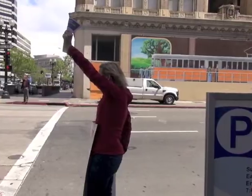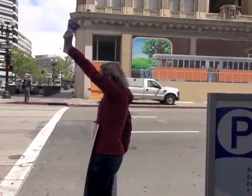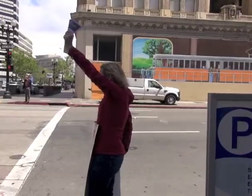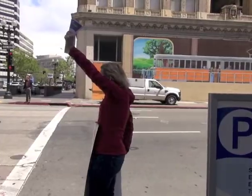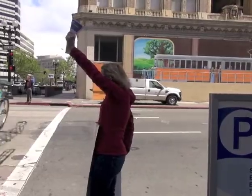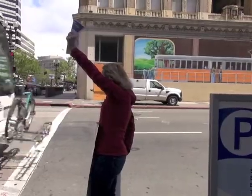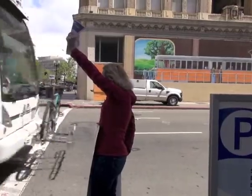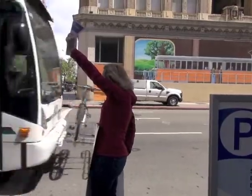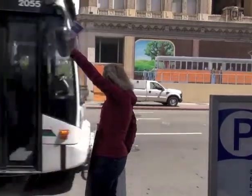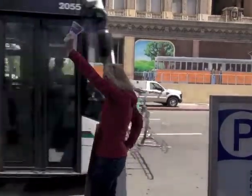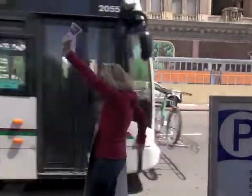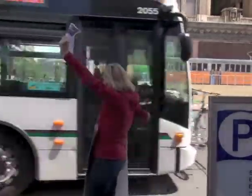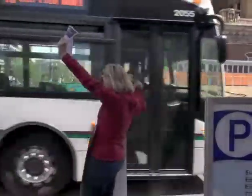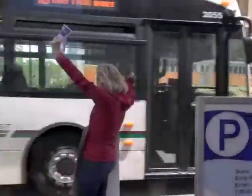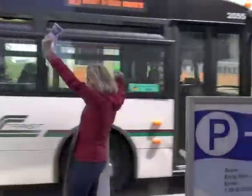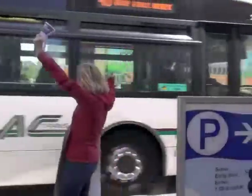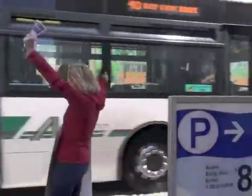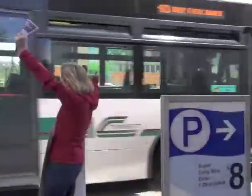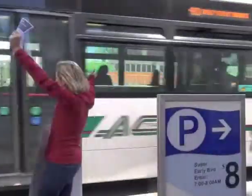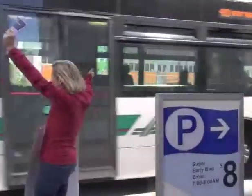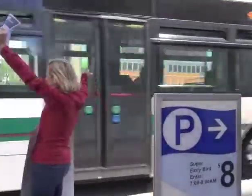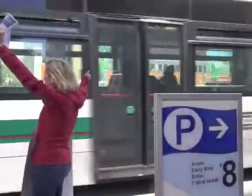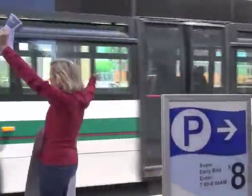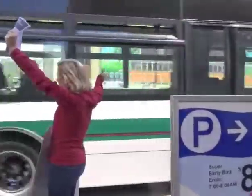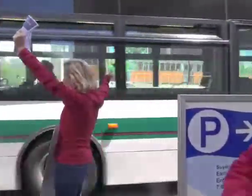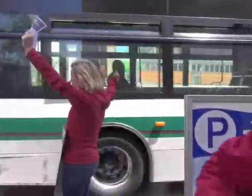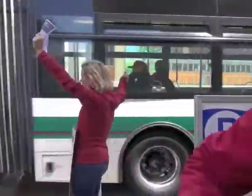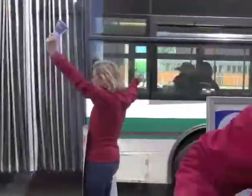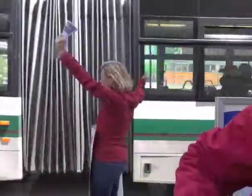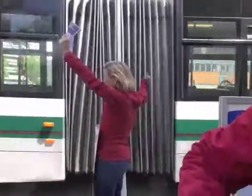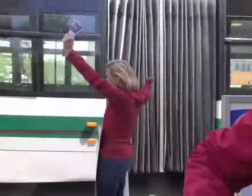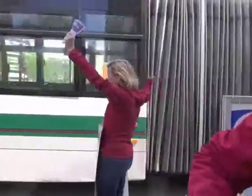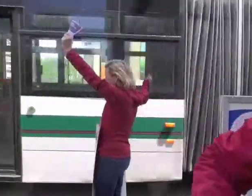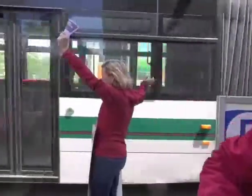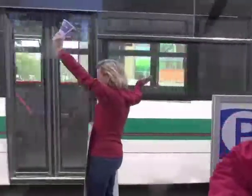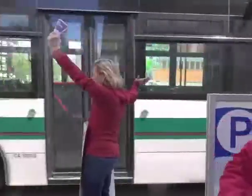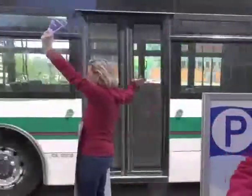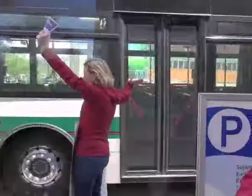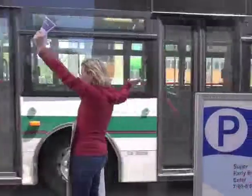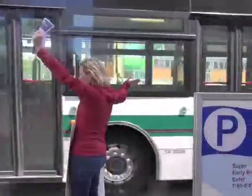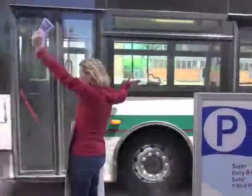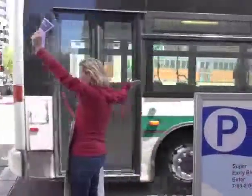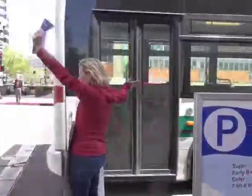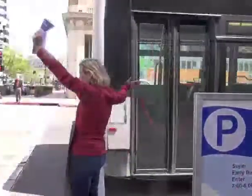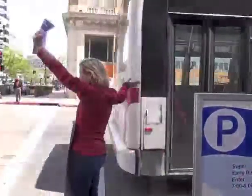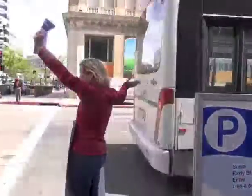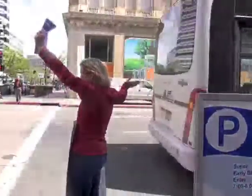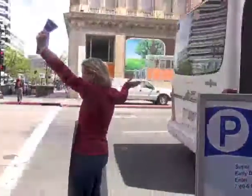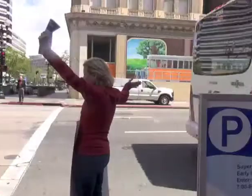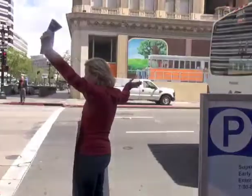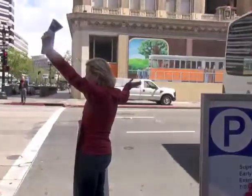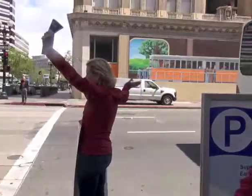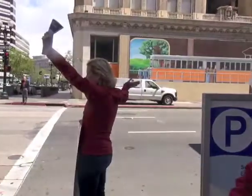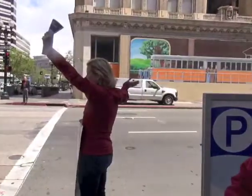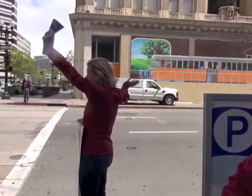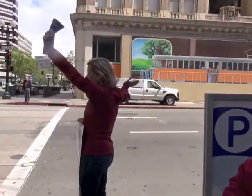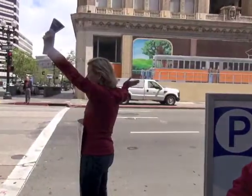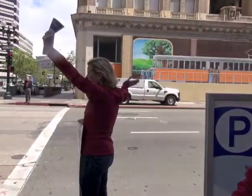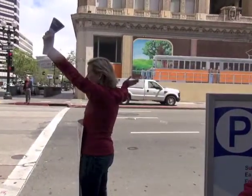Purple over healthcare. Thank you! Woo! And we're in negotiations right now, and they're refusing